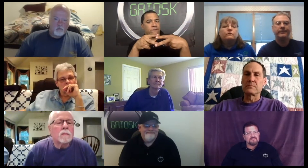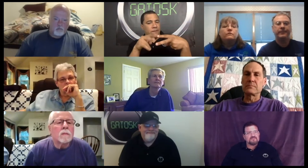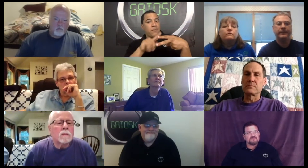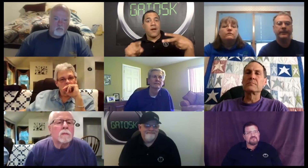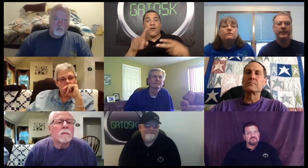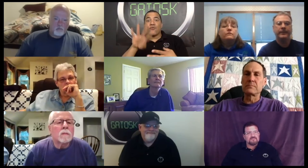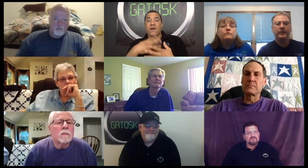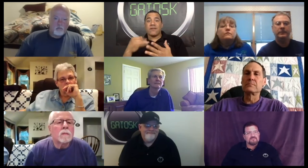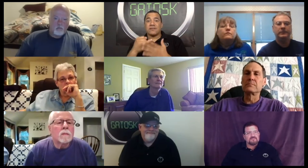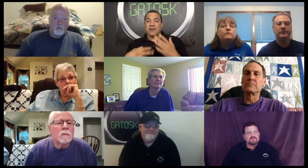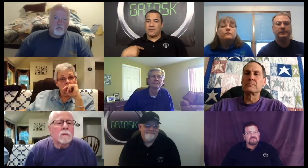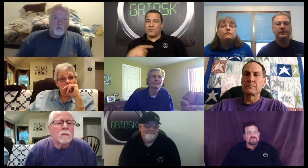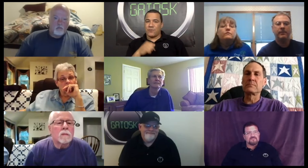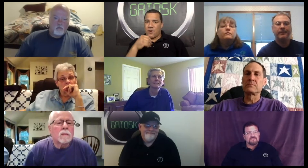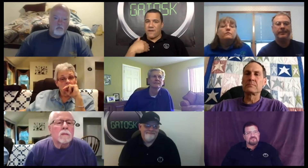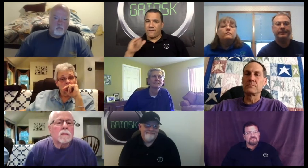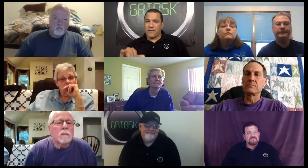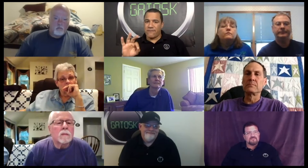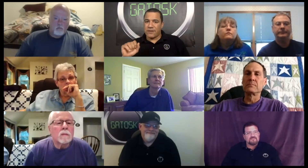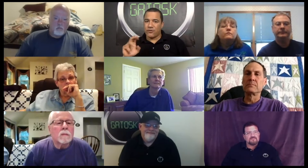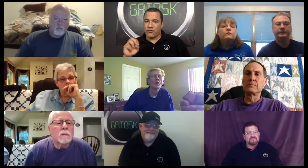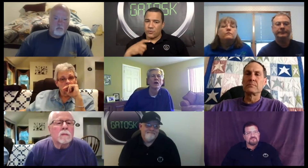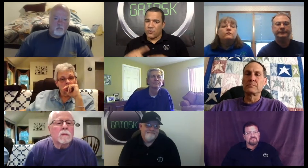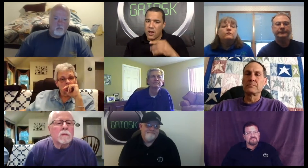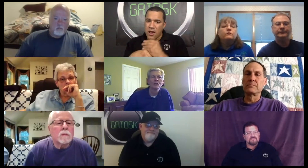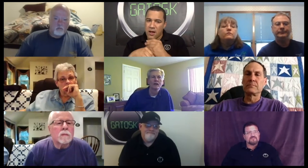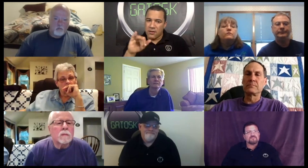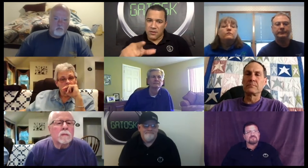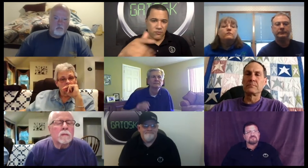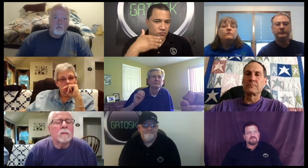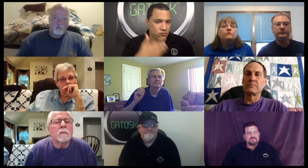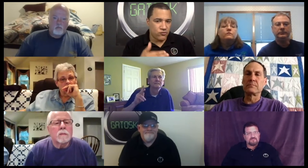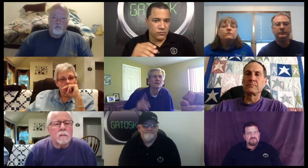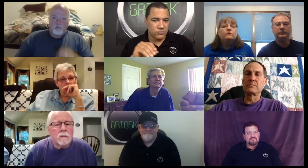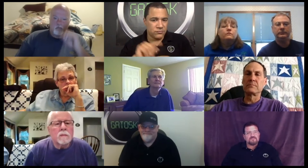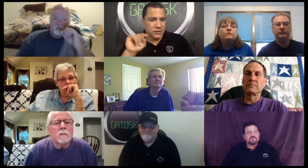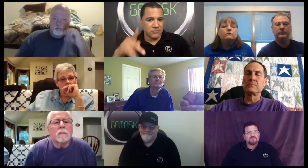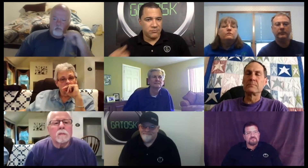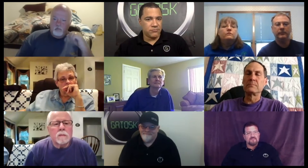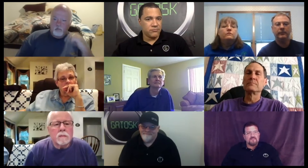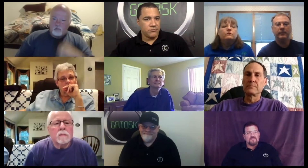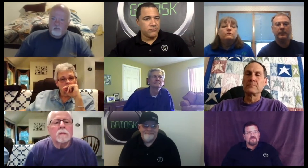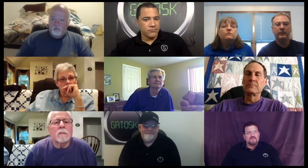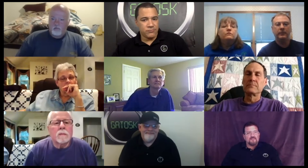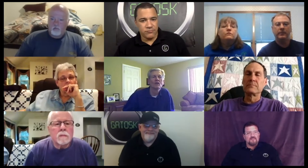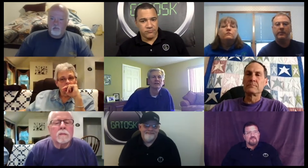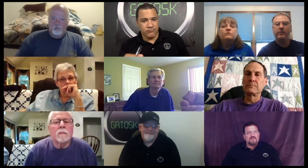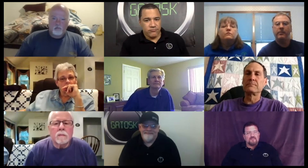customer or something. With the graphic designer, we don't have that feature. We do need to add that. That is a good tip.